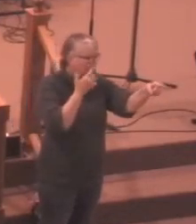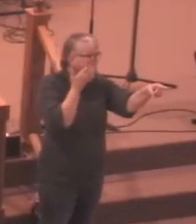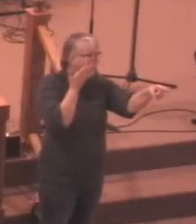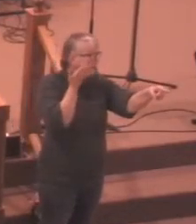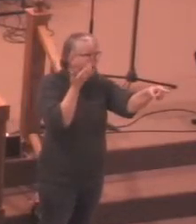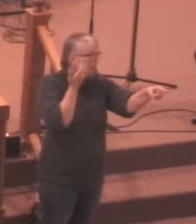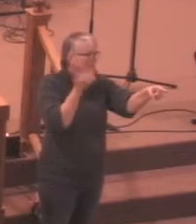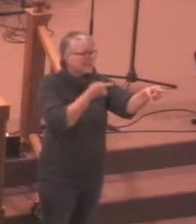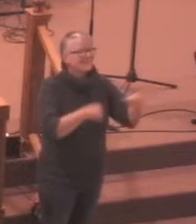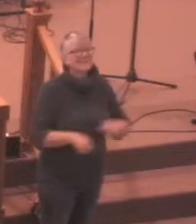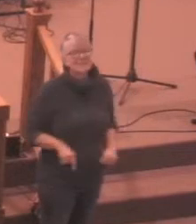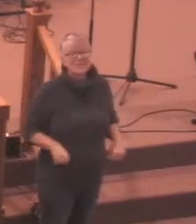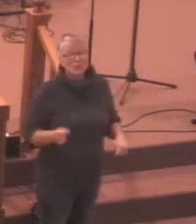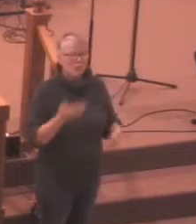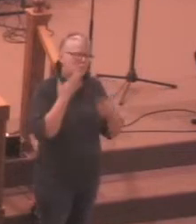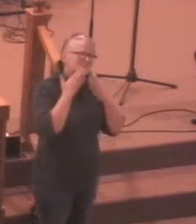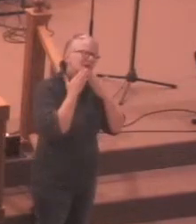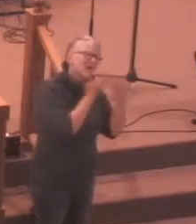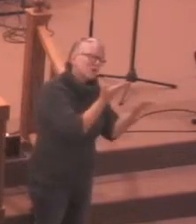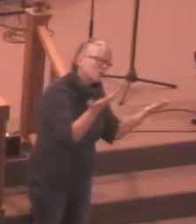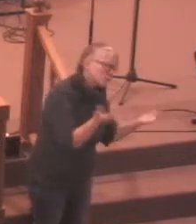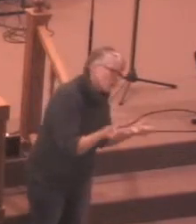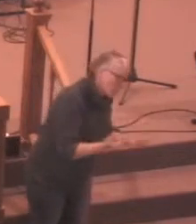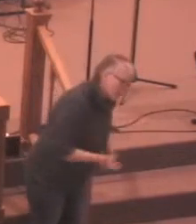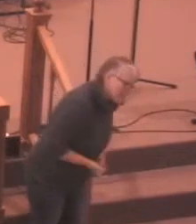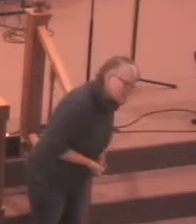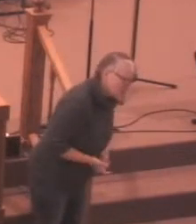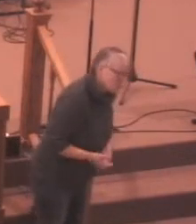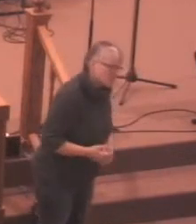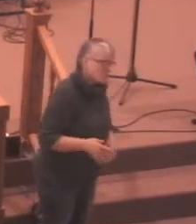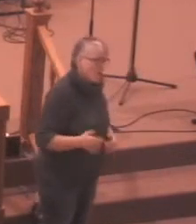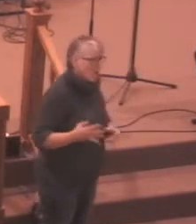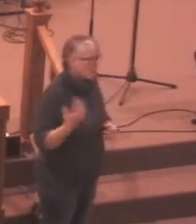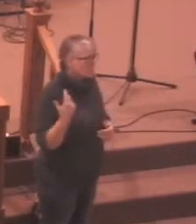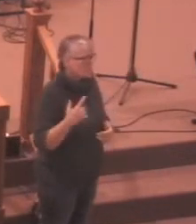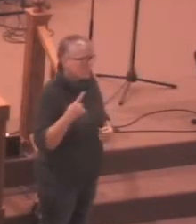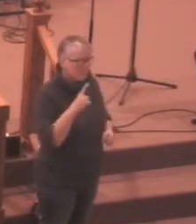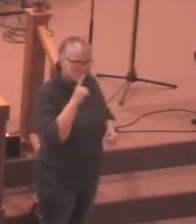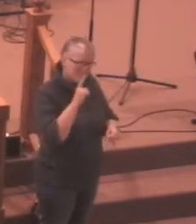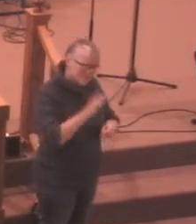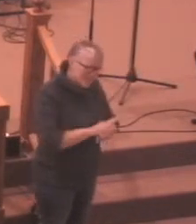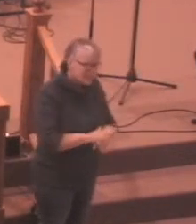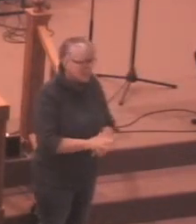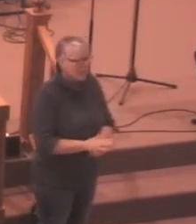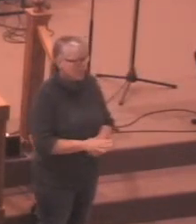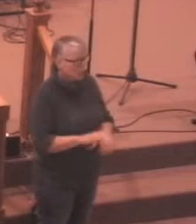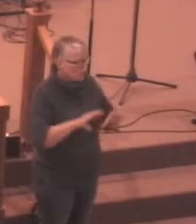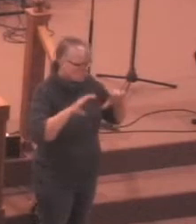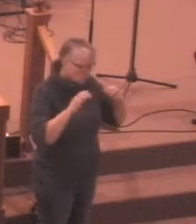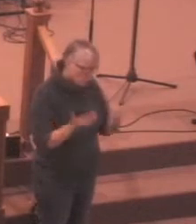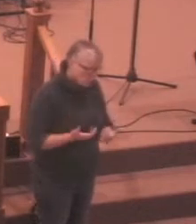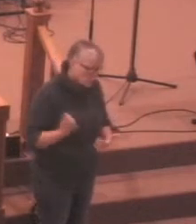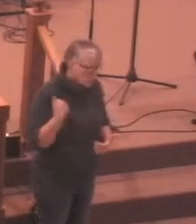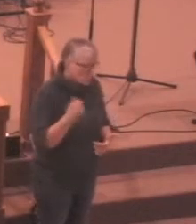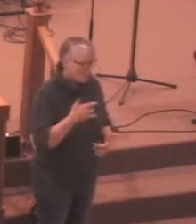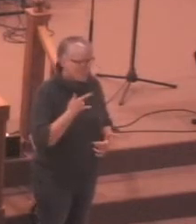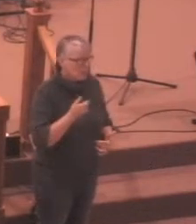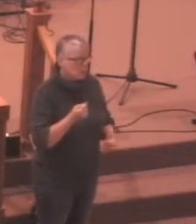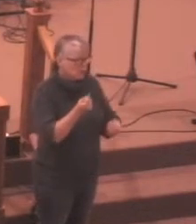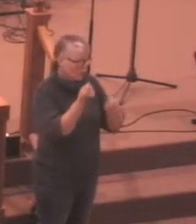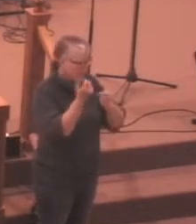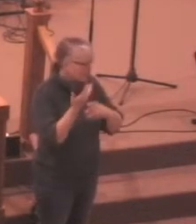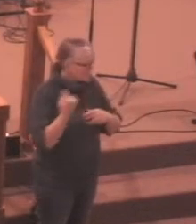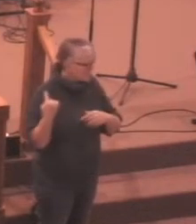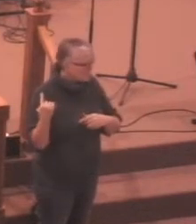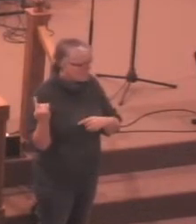Anyway, so thank you so much. It's such a dedicated group, and we're just so blessed that you guys come